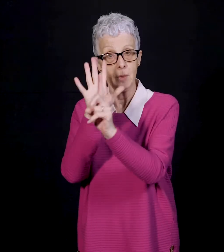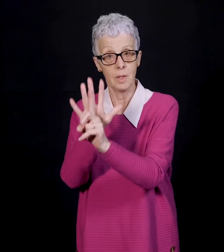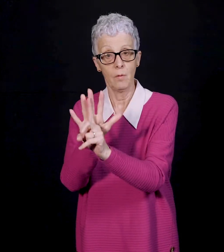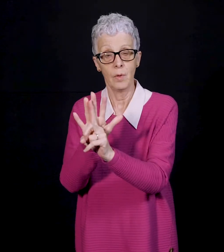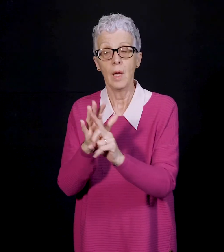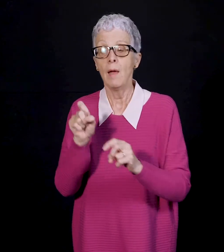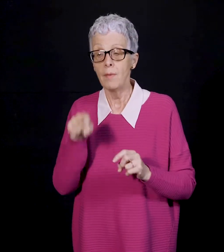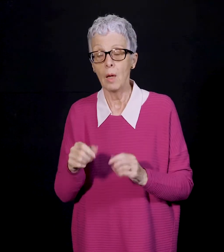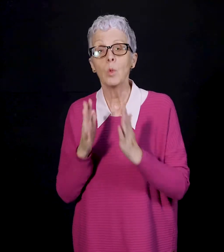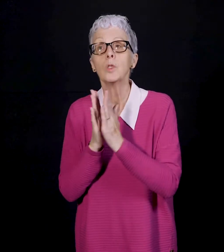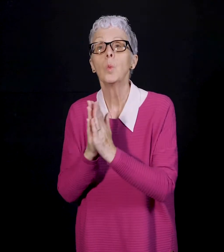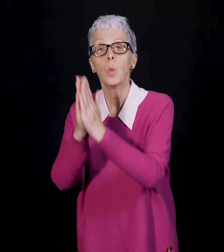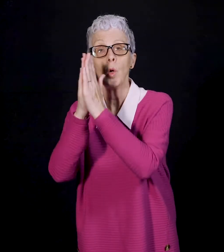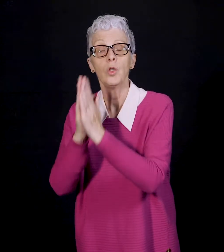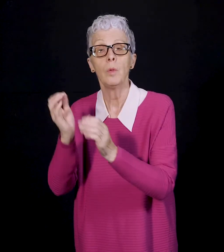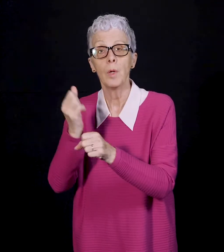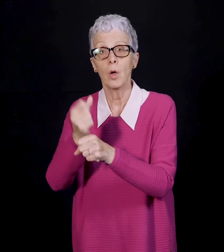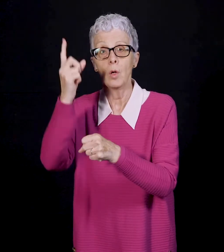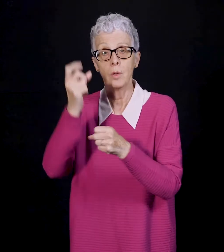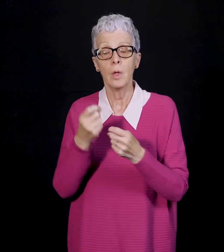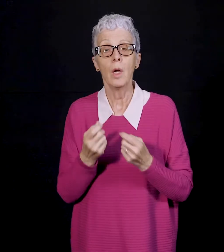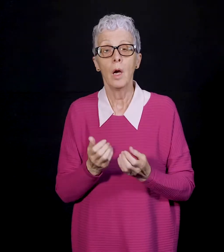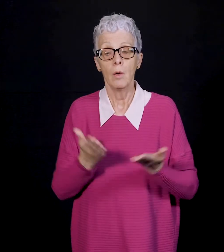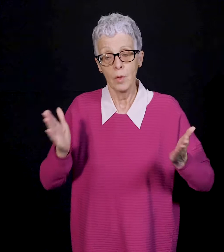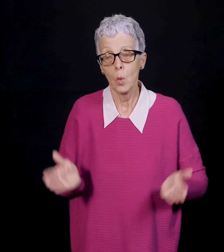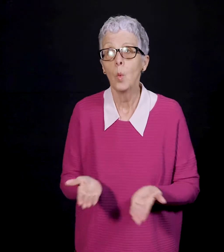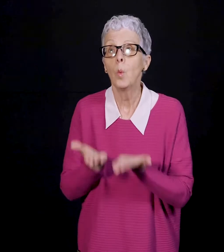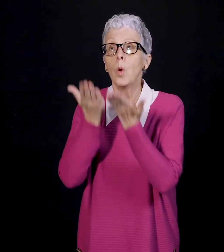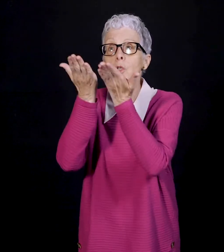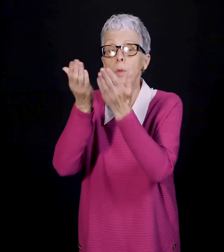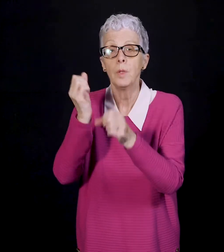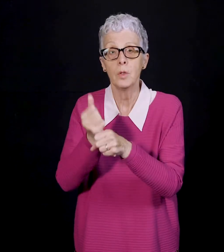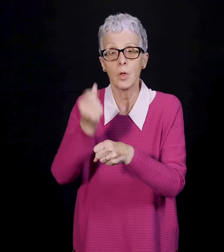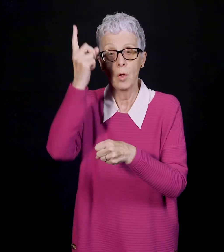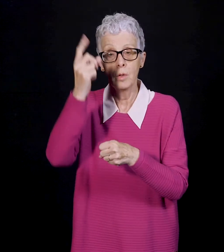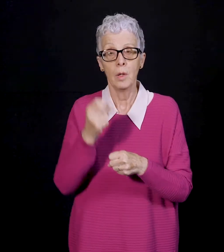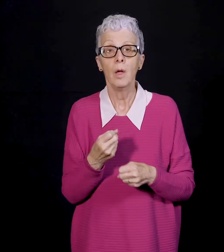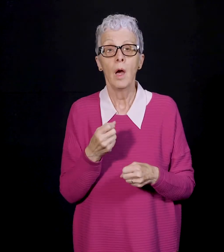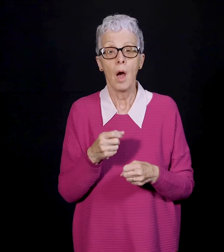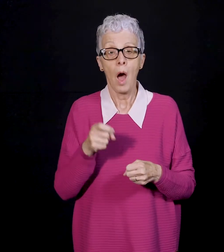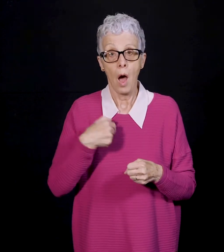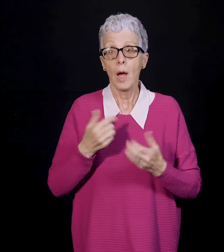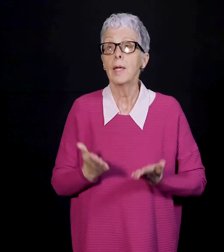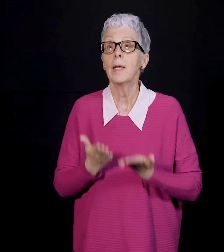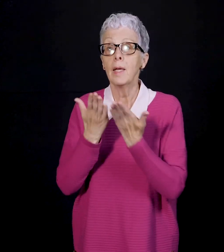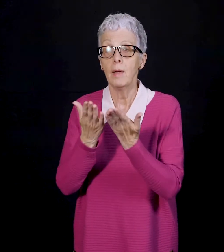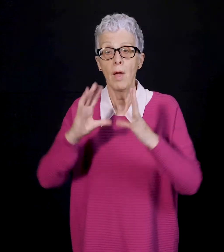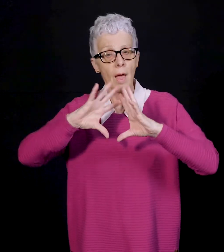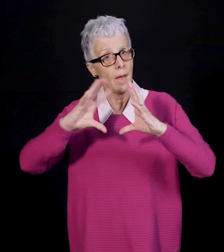an act of intercession, a way of dedicating to God, to say, these things I give over to you.